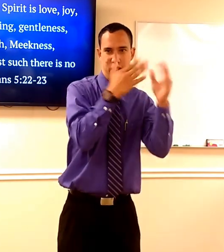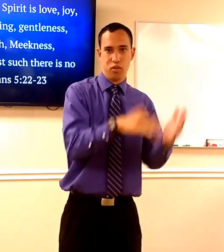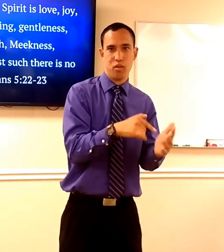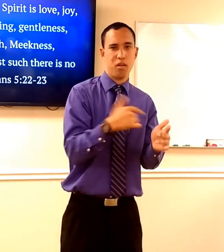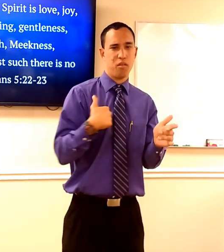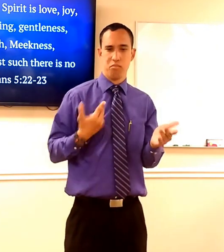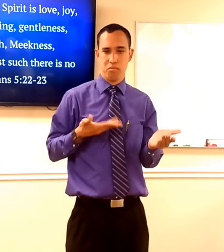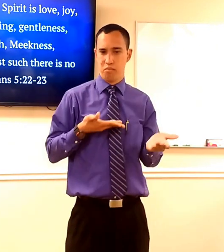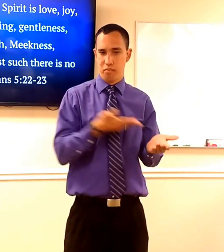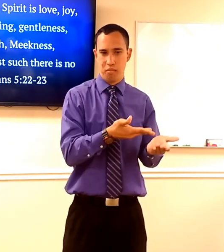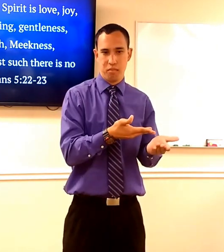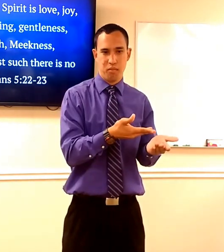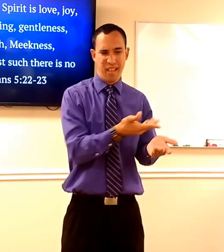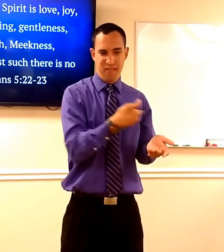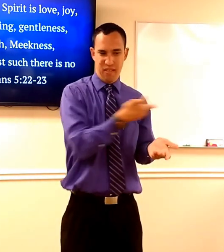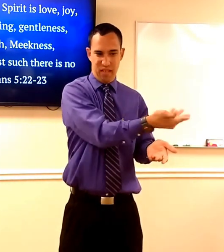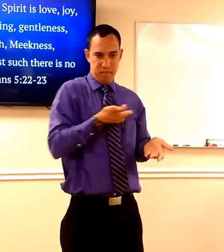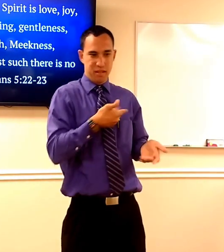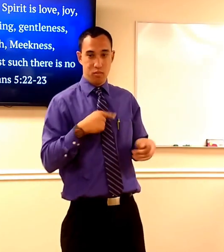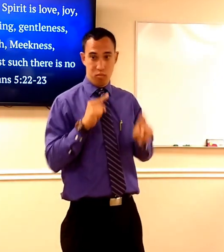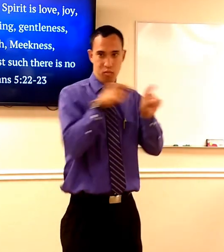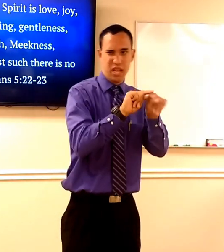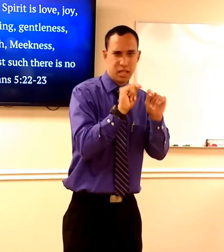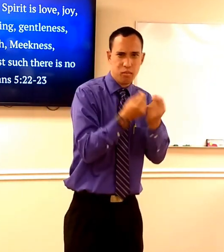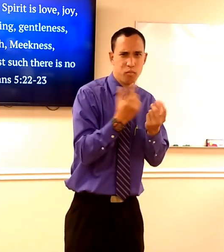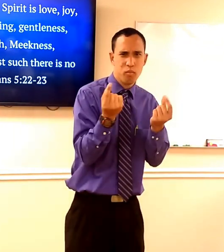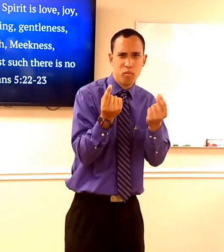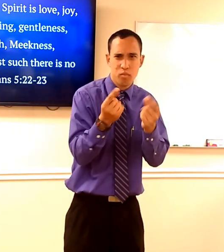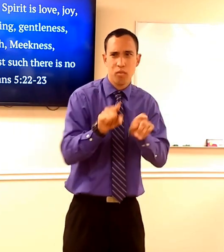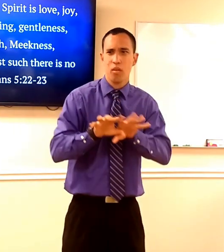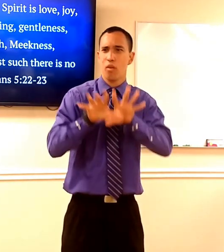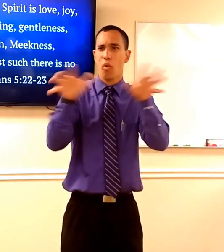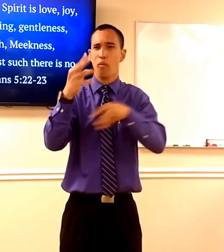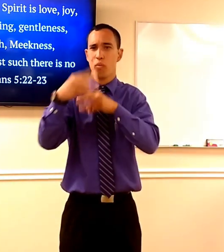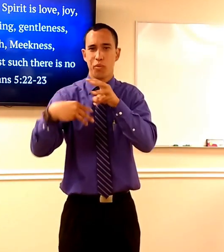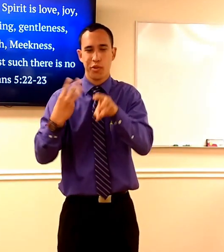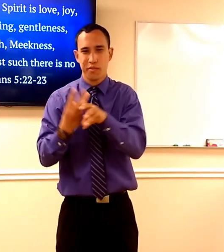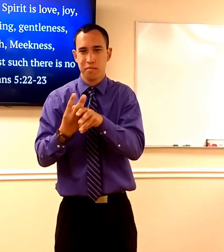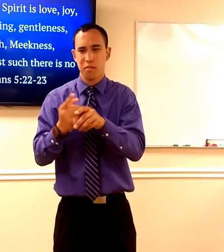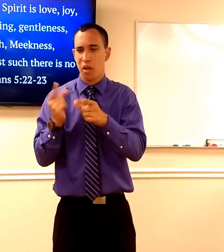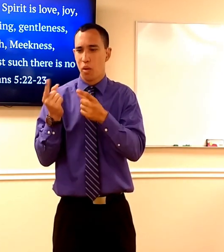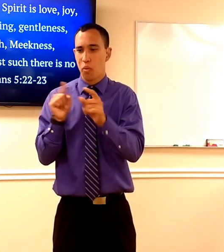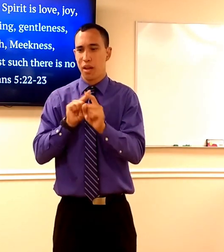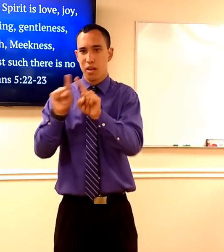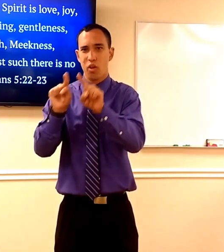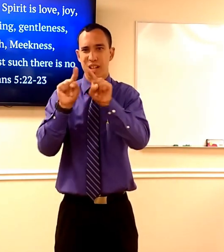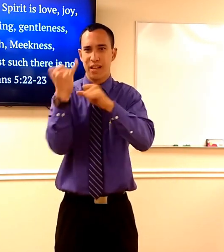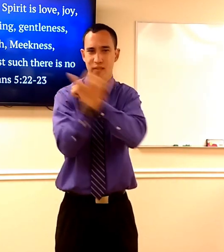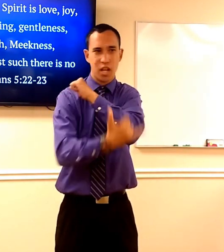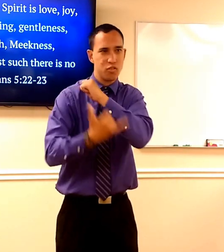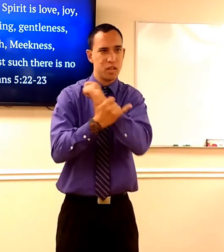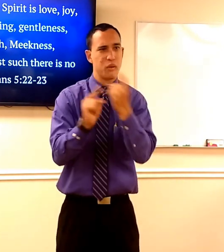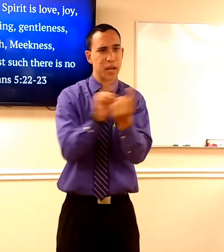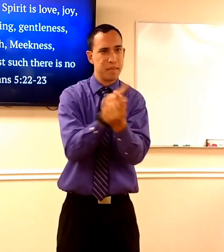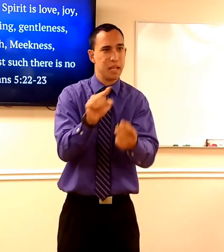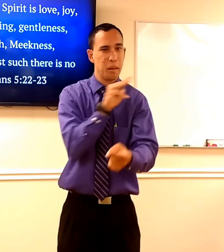these are the leaders, and they invited me to go with their team, and we are going to the whole world, we're going to